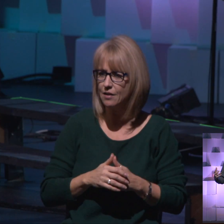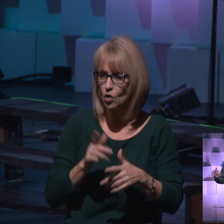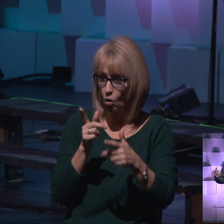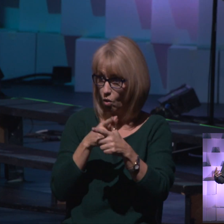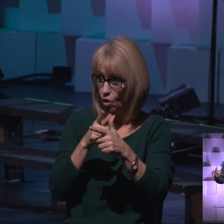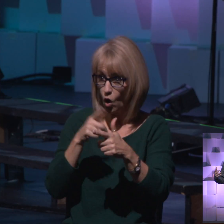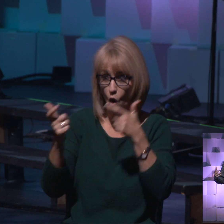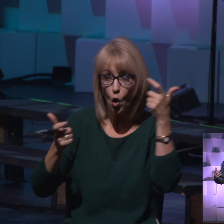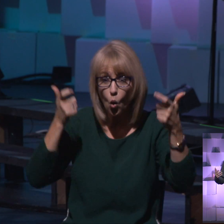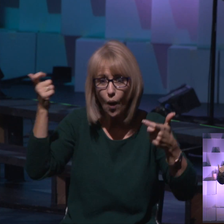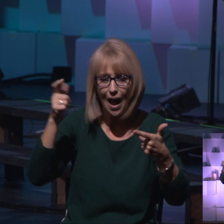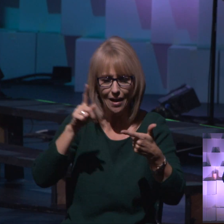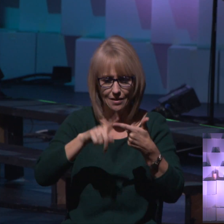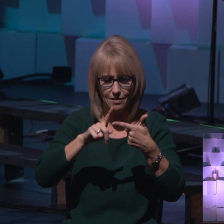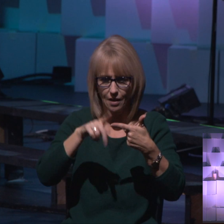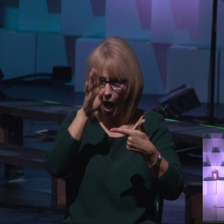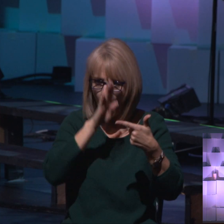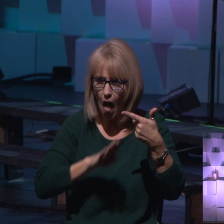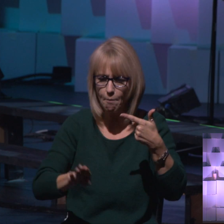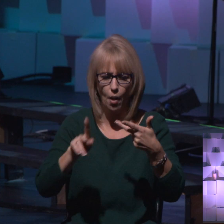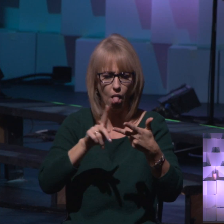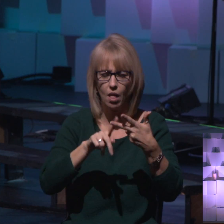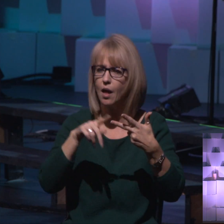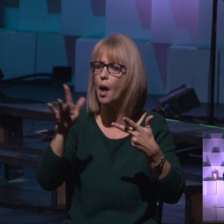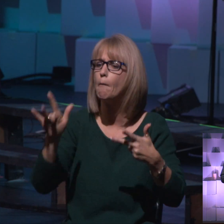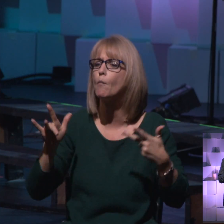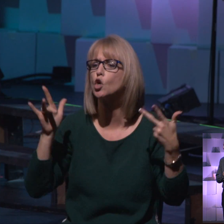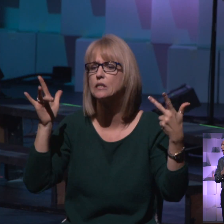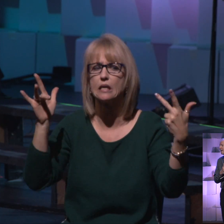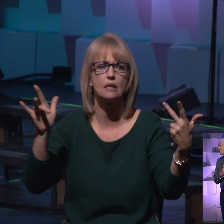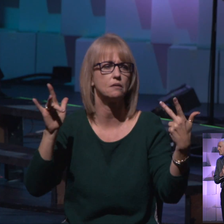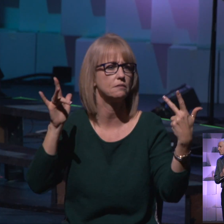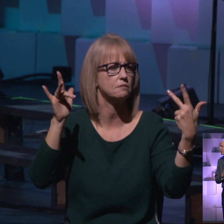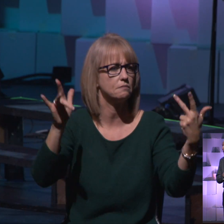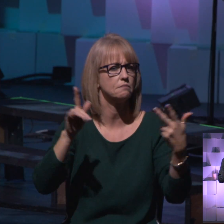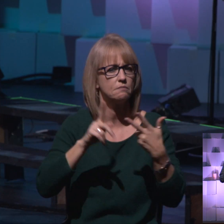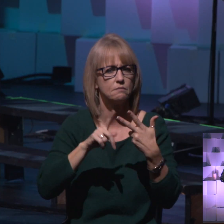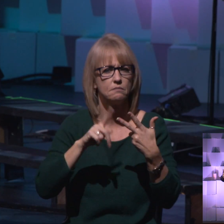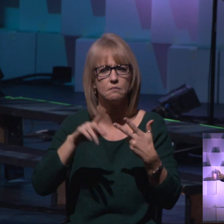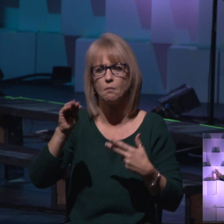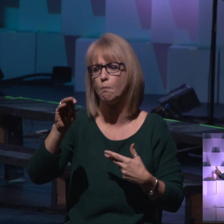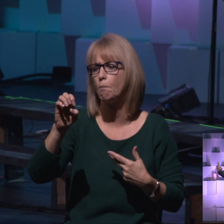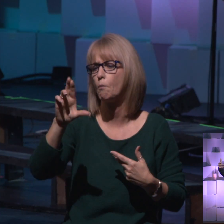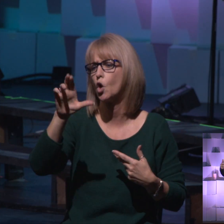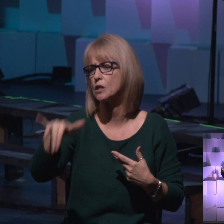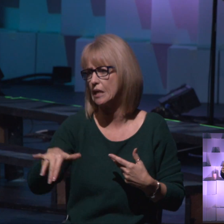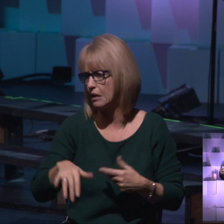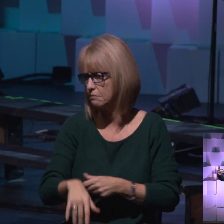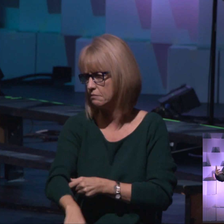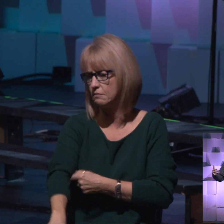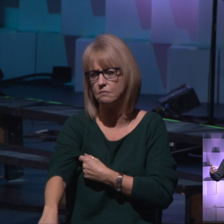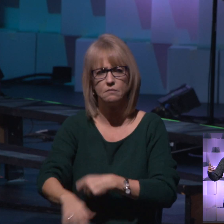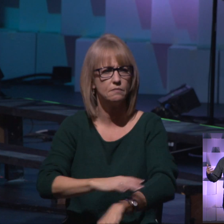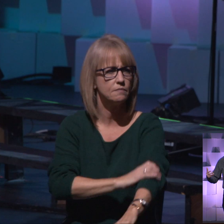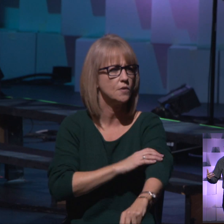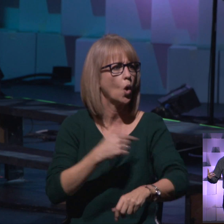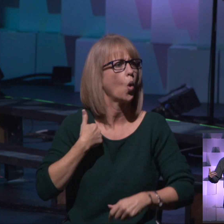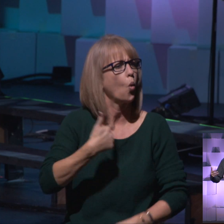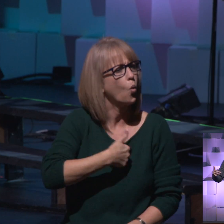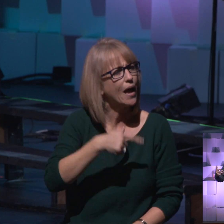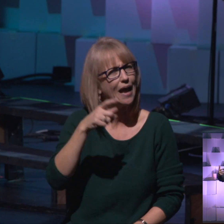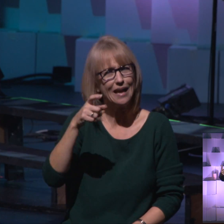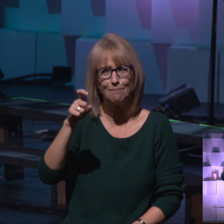we are all in. We also say, God, I need your mercy. I need your love. I need you to reach into my life, even though I